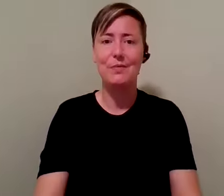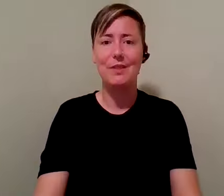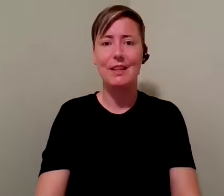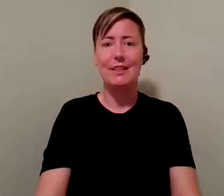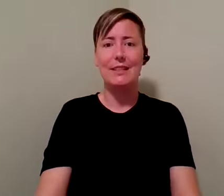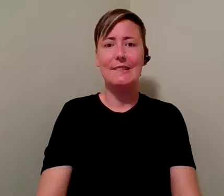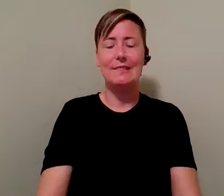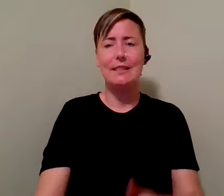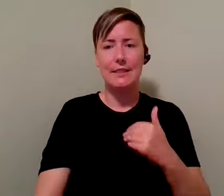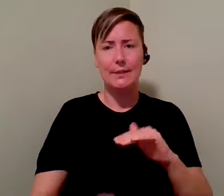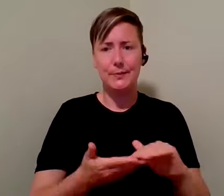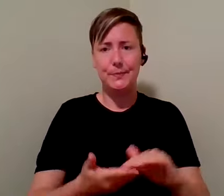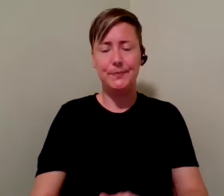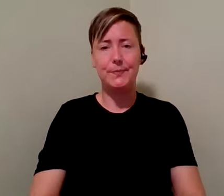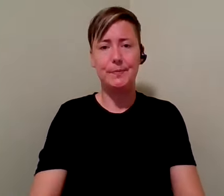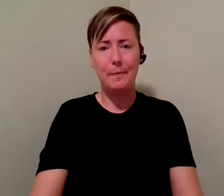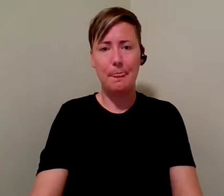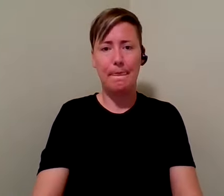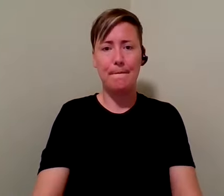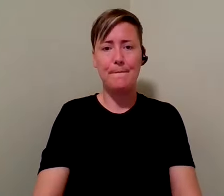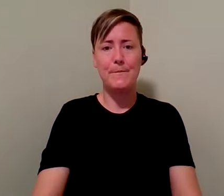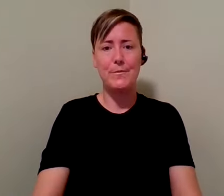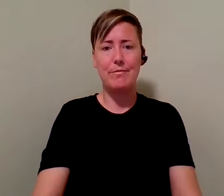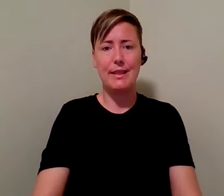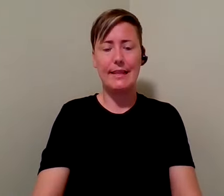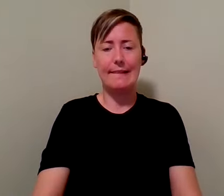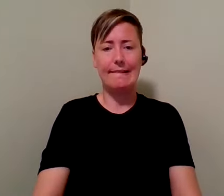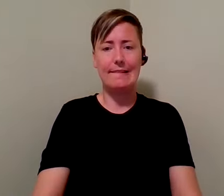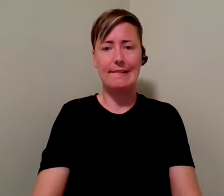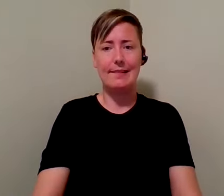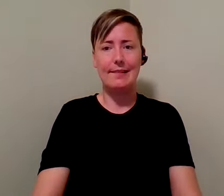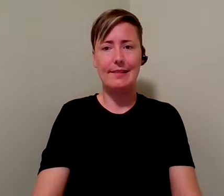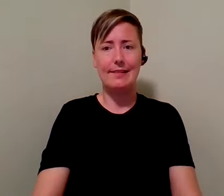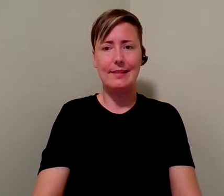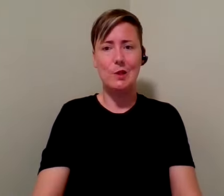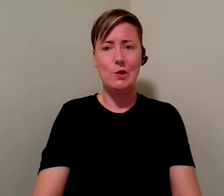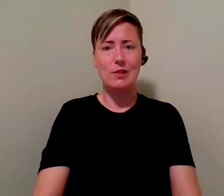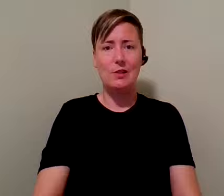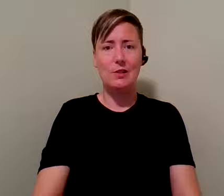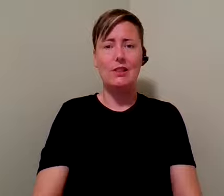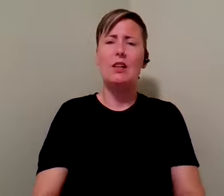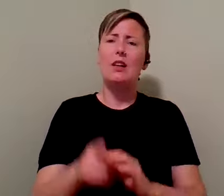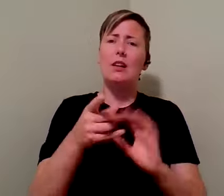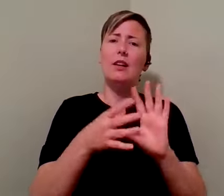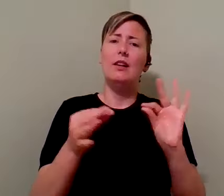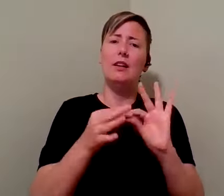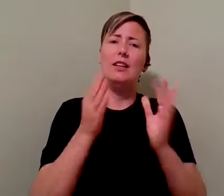Excuse me. You talked about how some of the issues, they still come